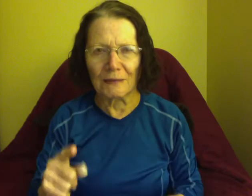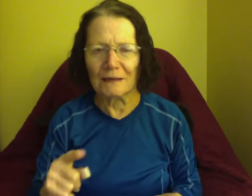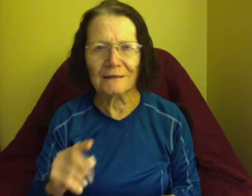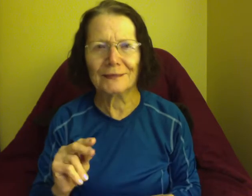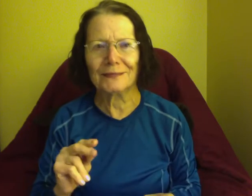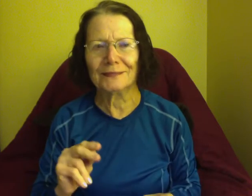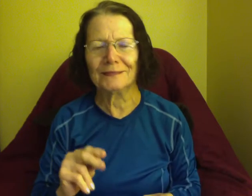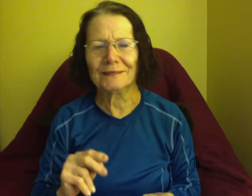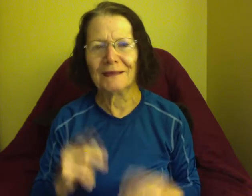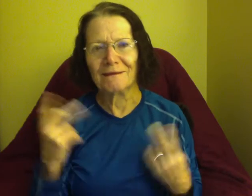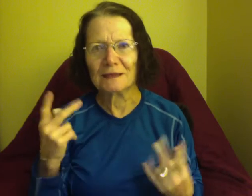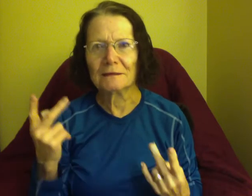to me.